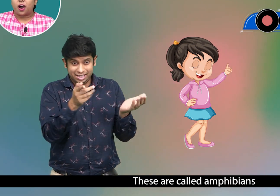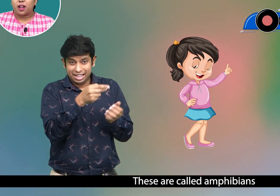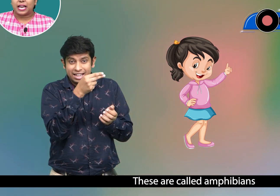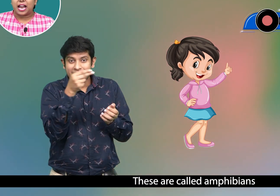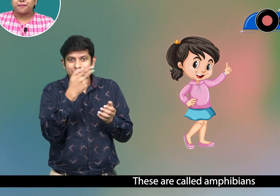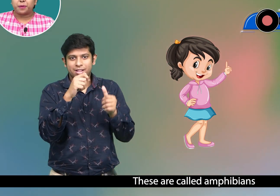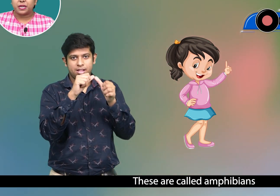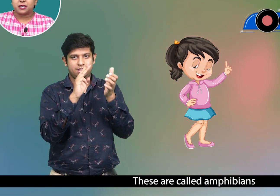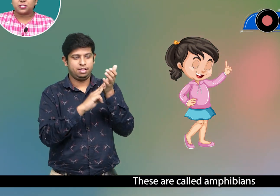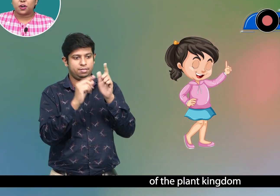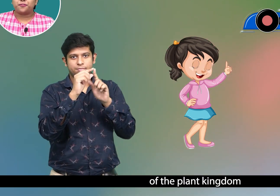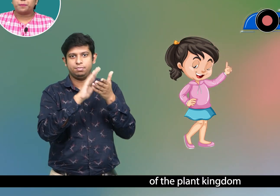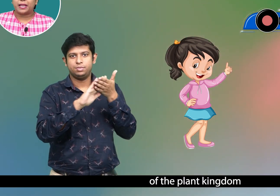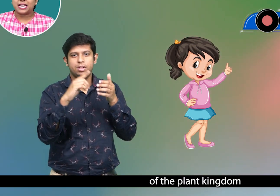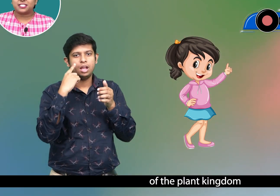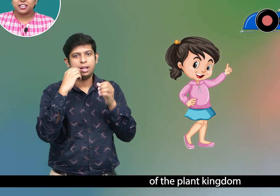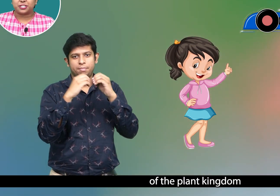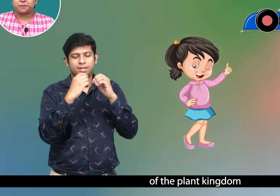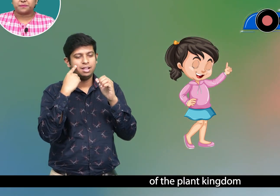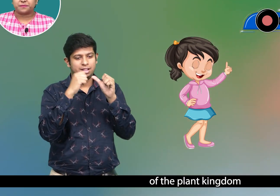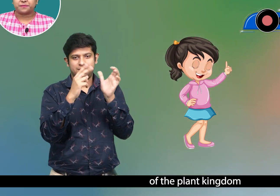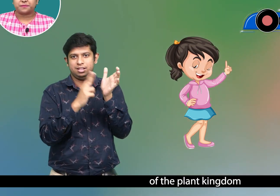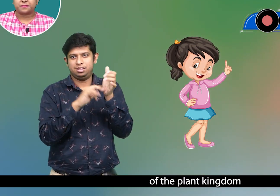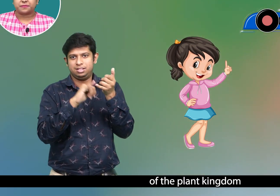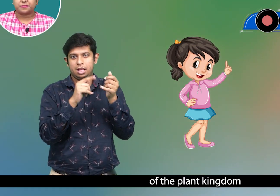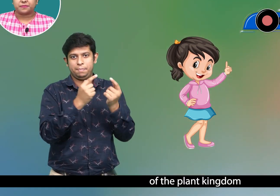are called amphibians of the plant kingdom.